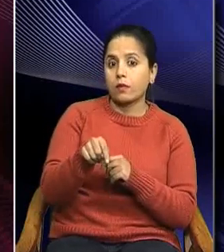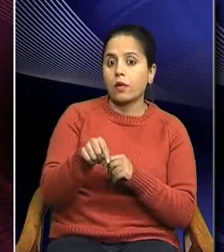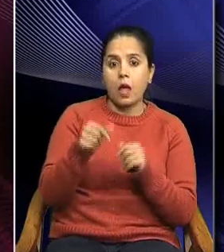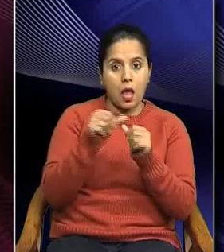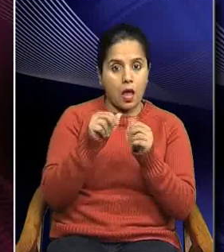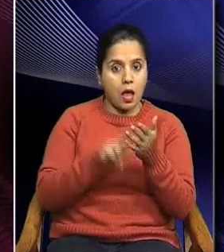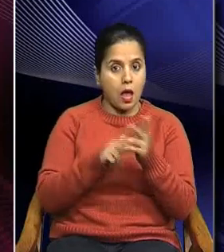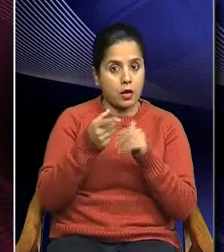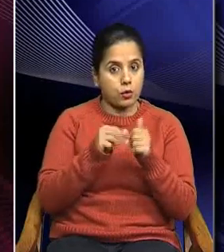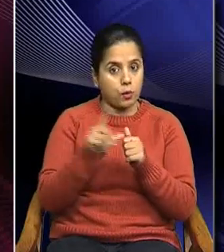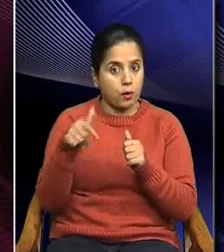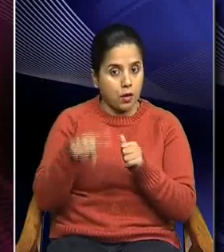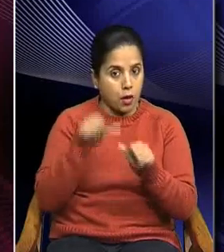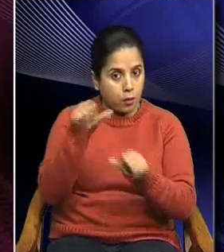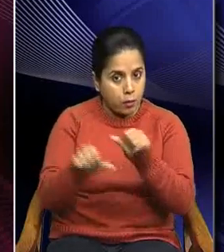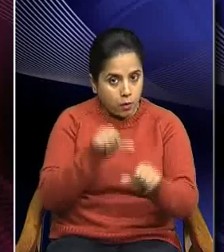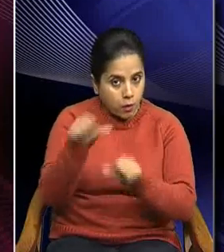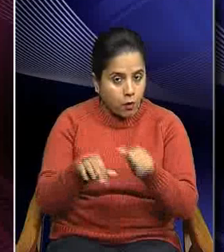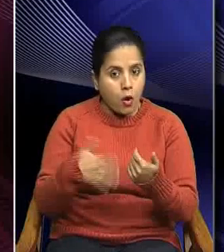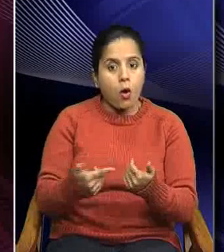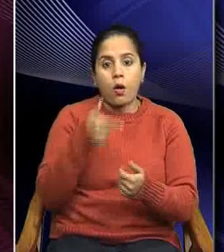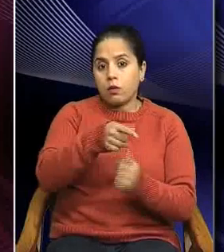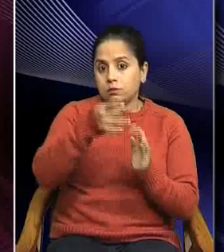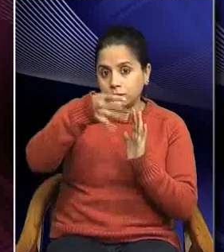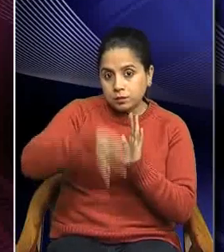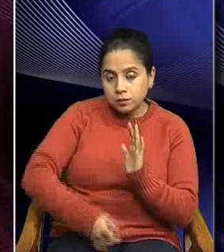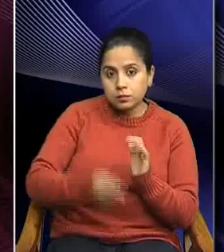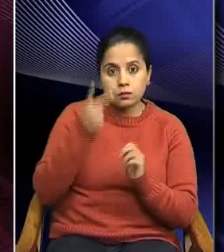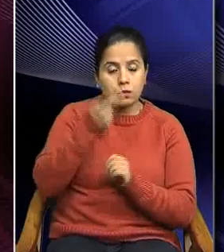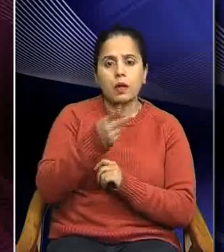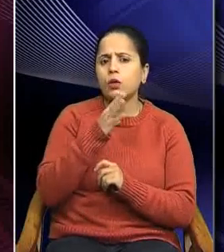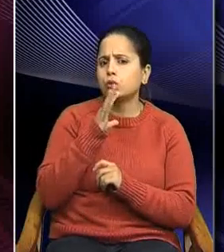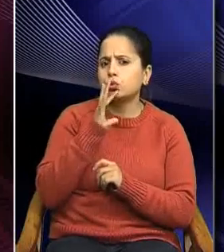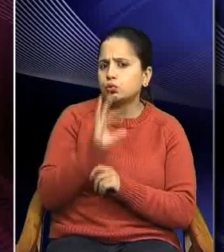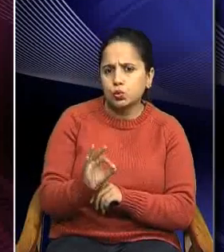anatomical processes or these anatomical details were not actually